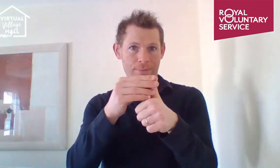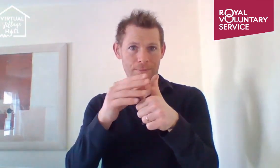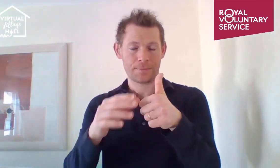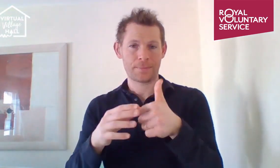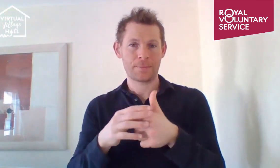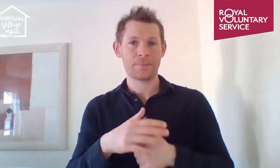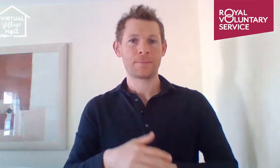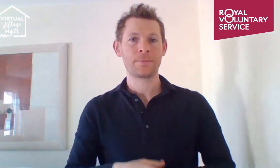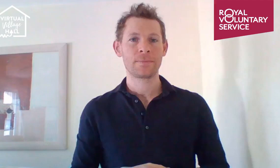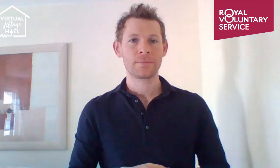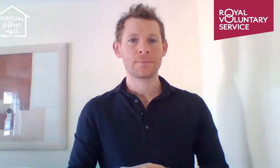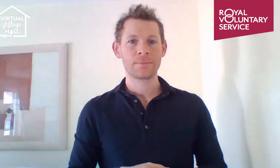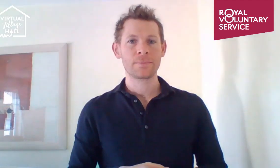So number one,